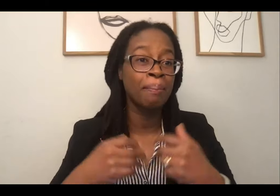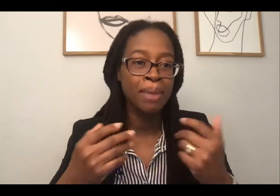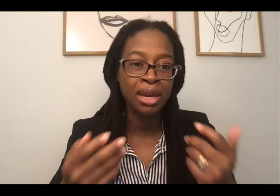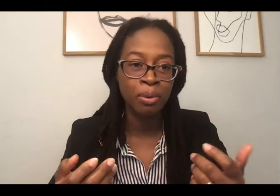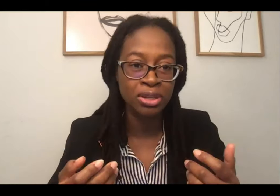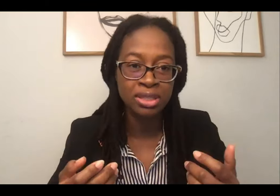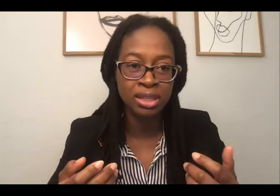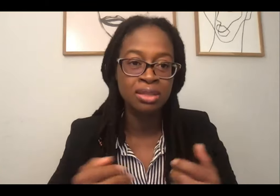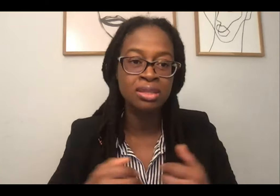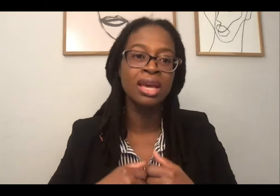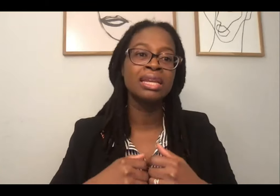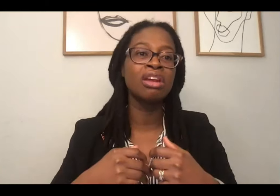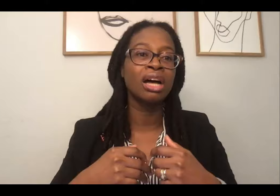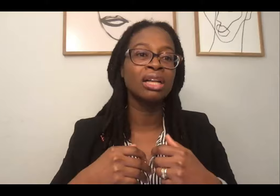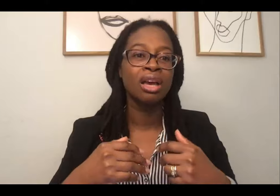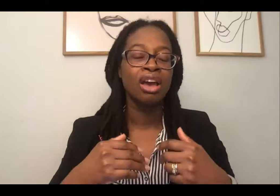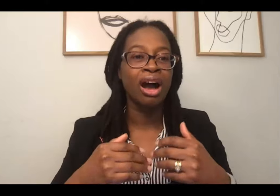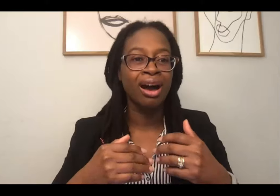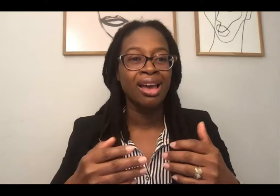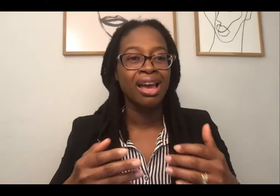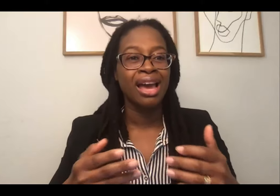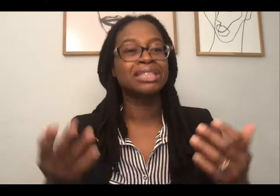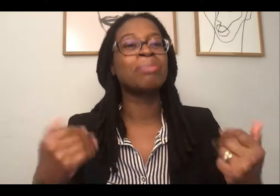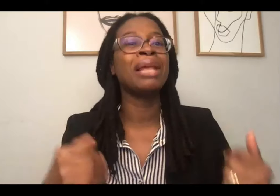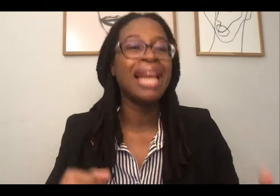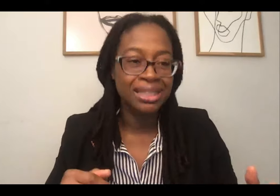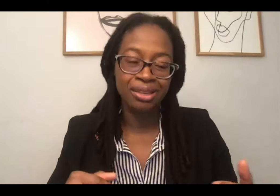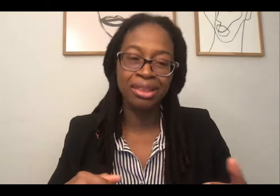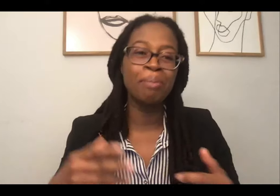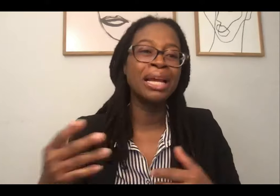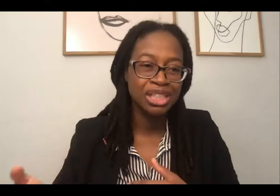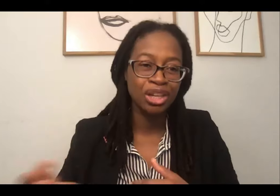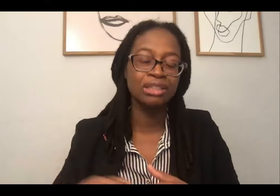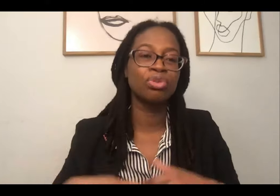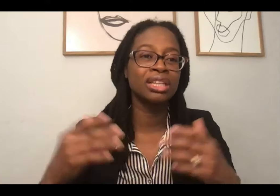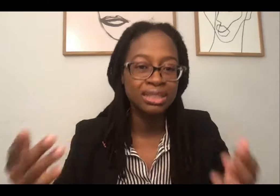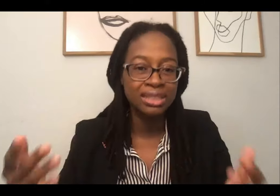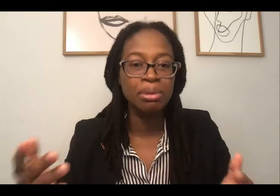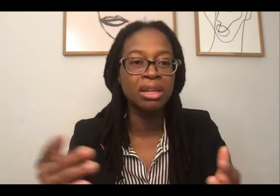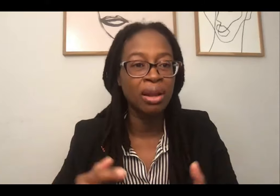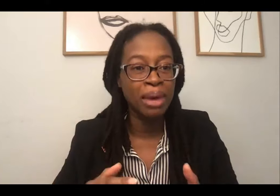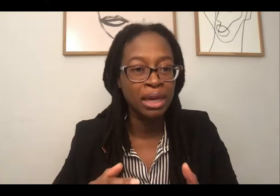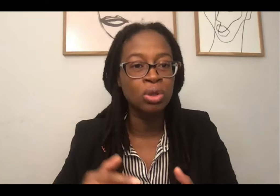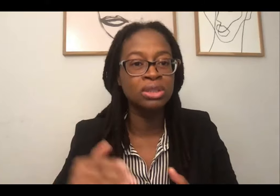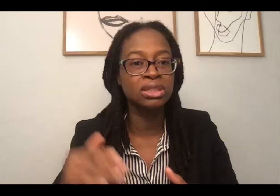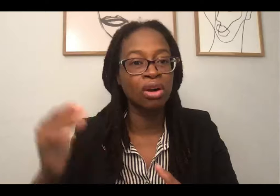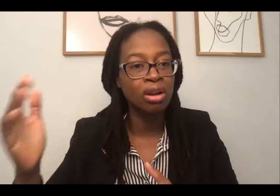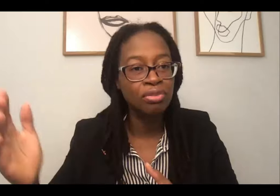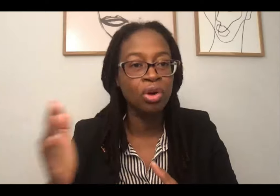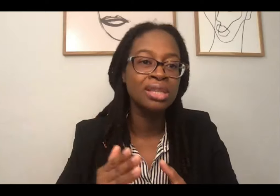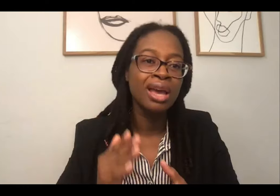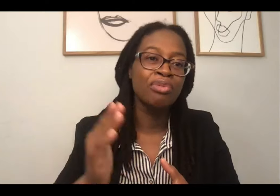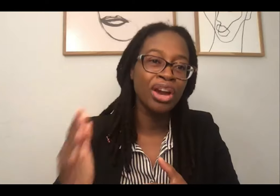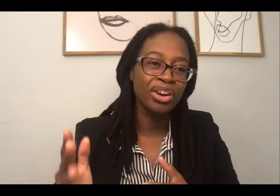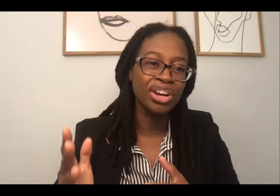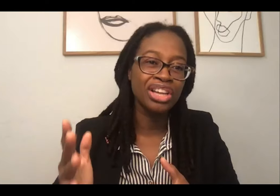many persons did not assimilate the implications for the sustainable development goals and all of those